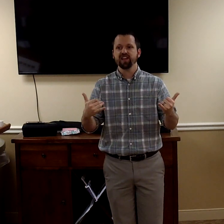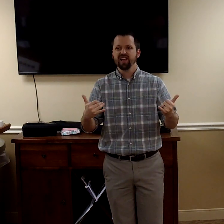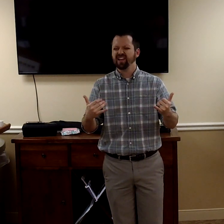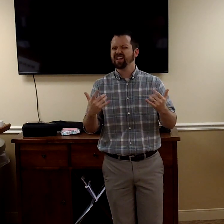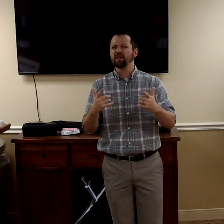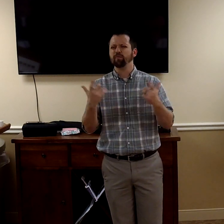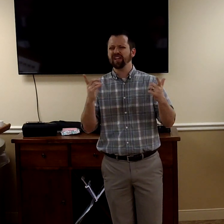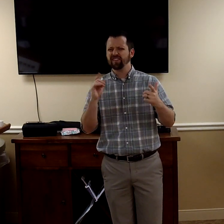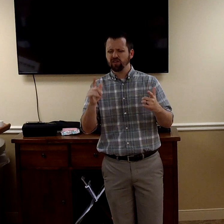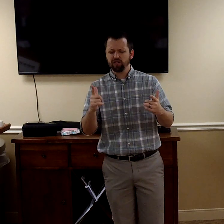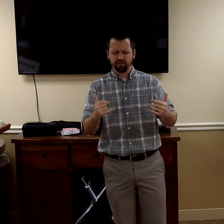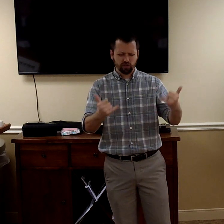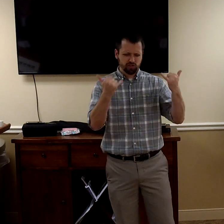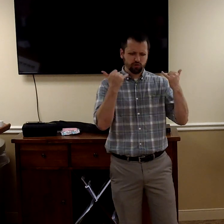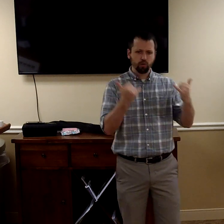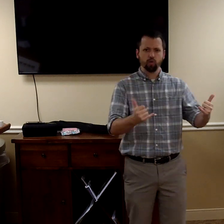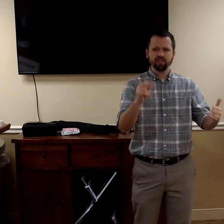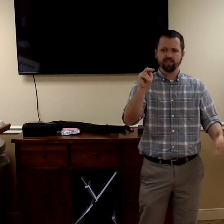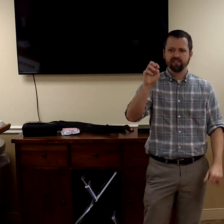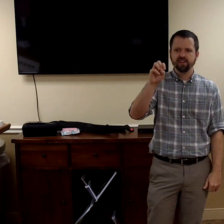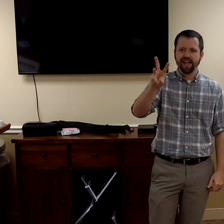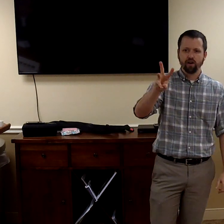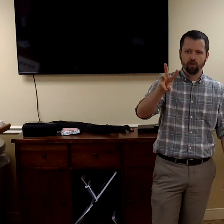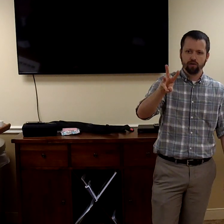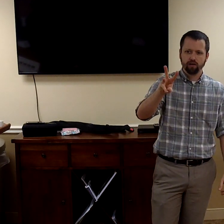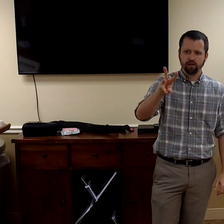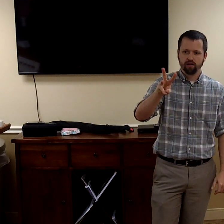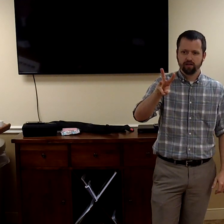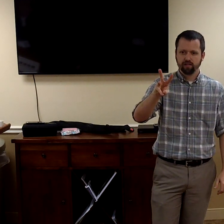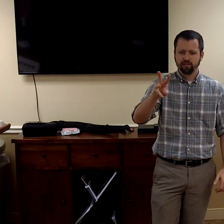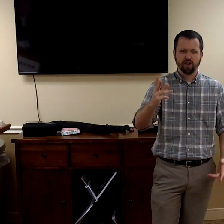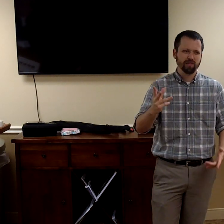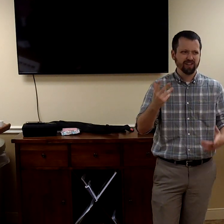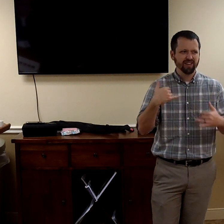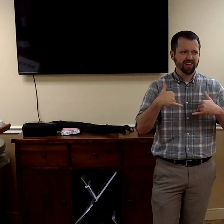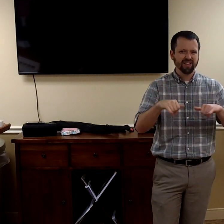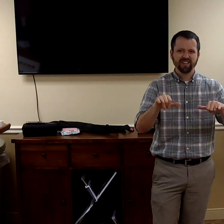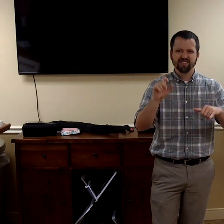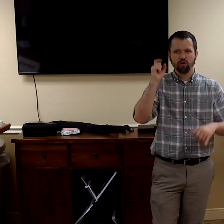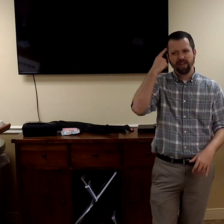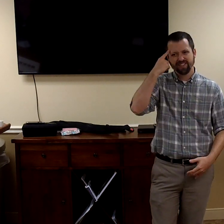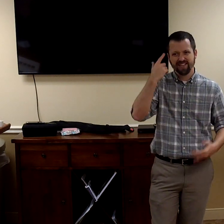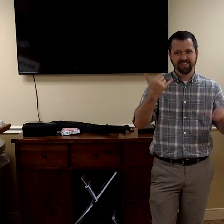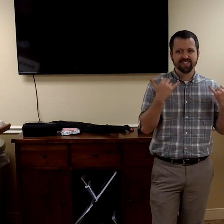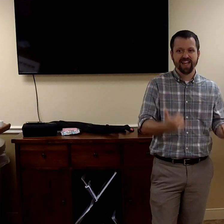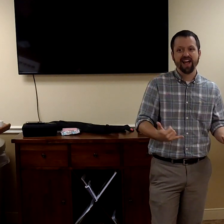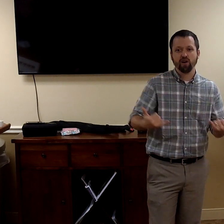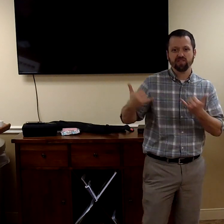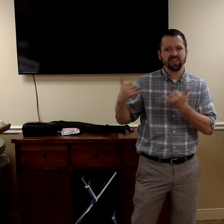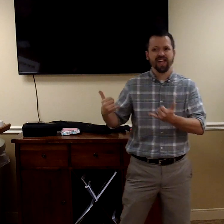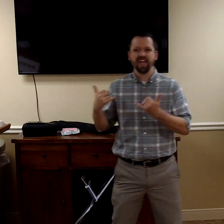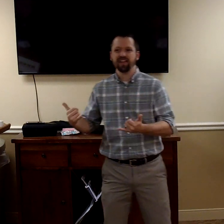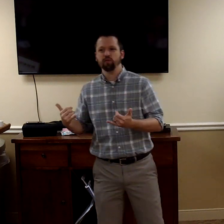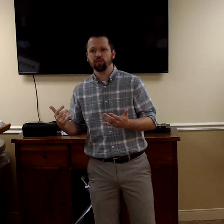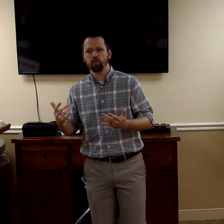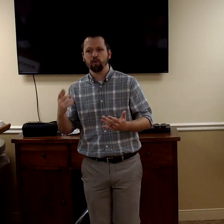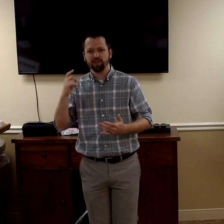It's not a big deal, if you just do it once, it's now. So, I mean, it still makes sense. Now, today, you won't be